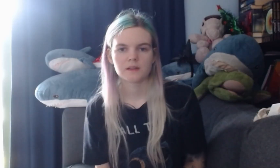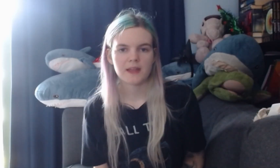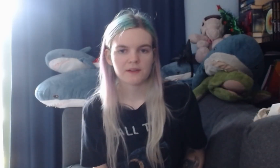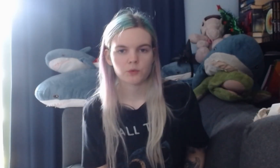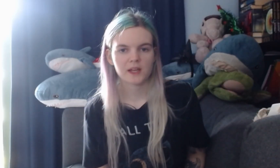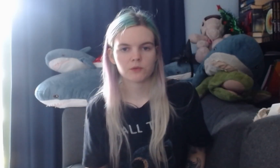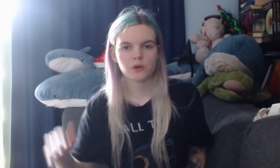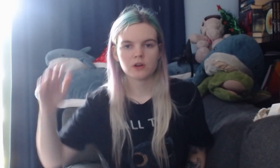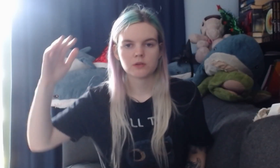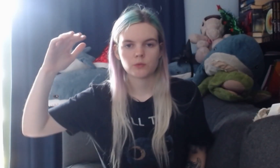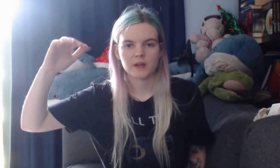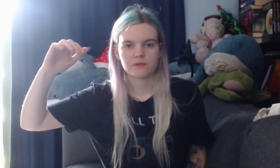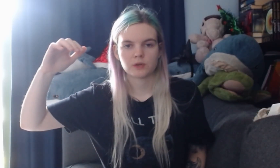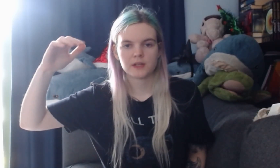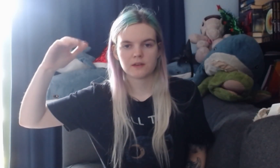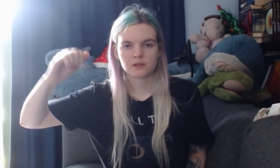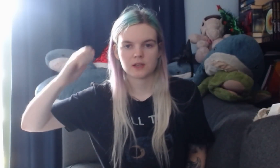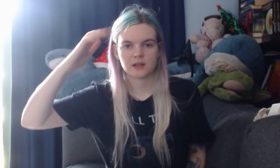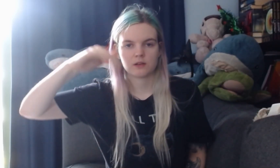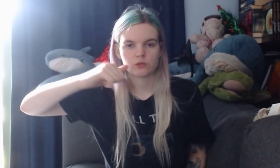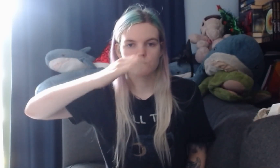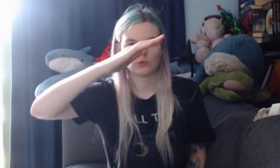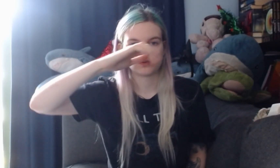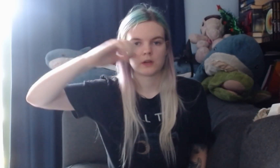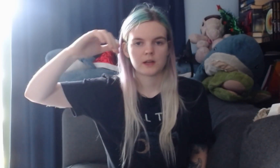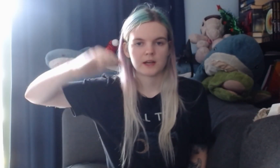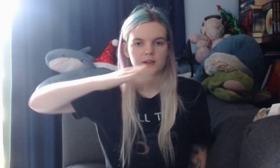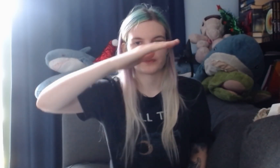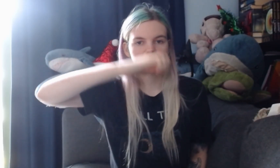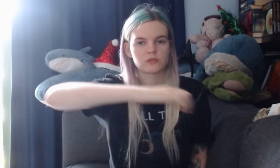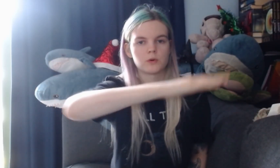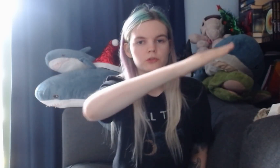Next we get work. We have one hand and do kind of such a motion.